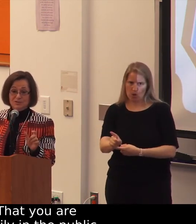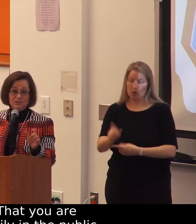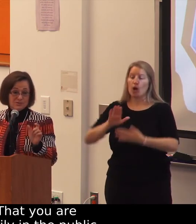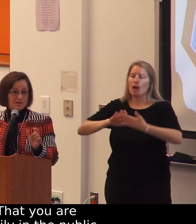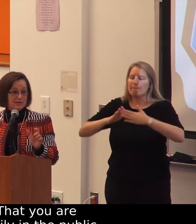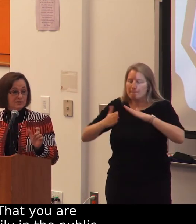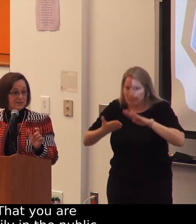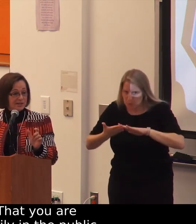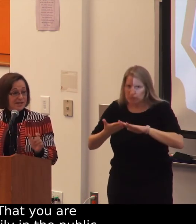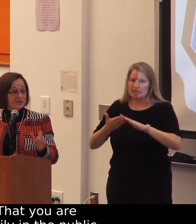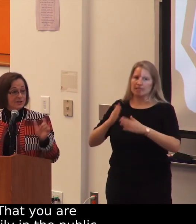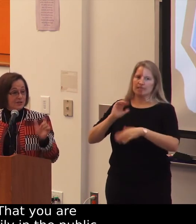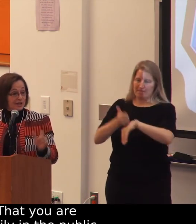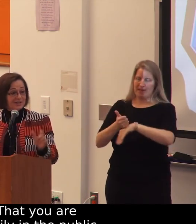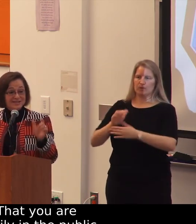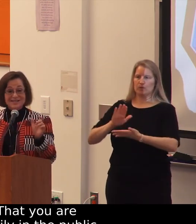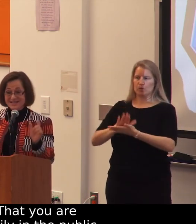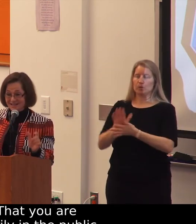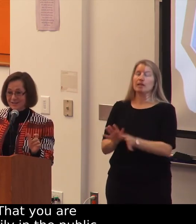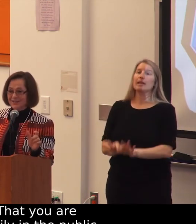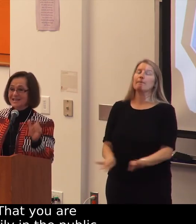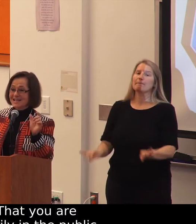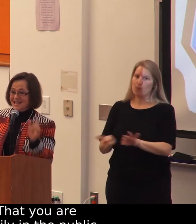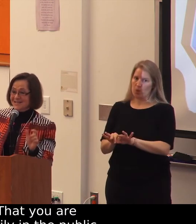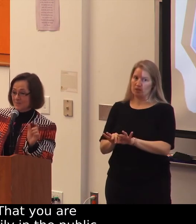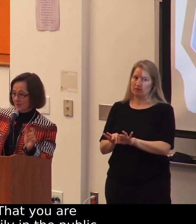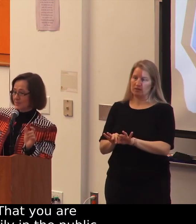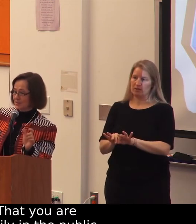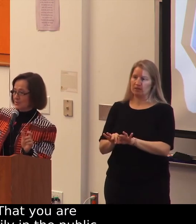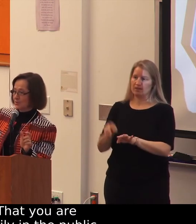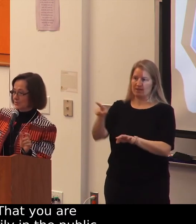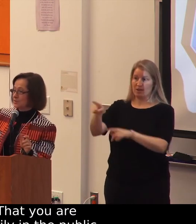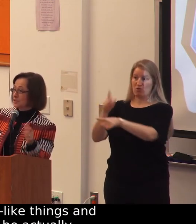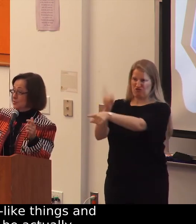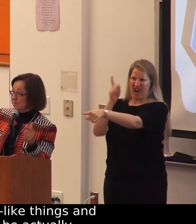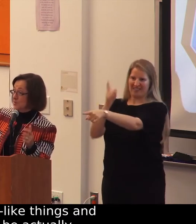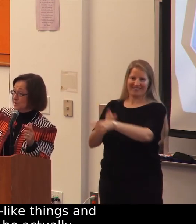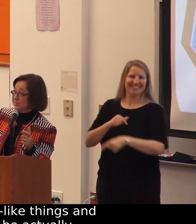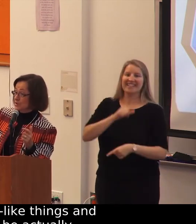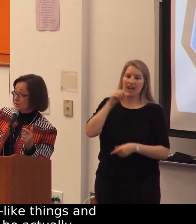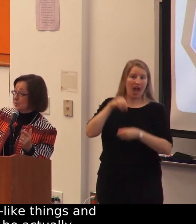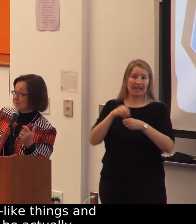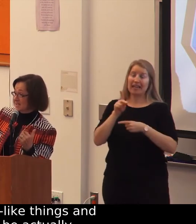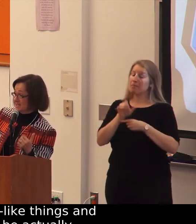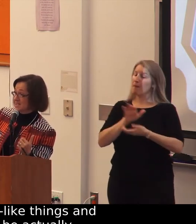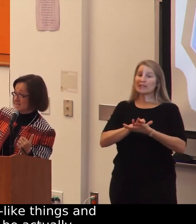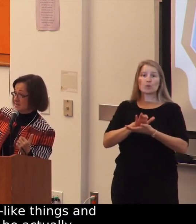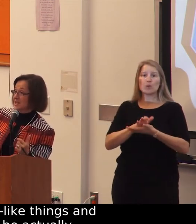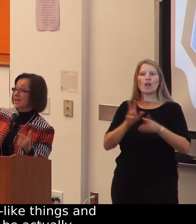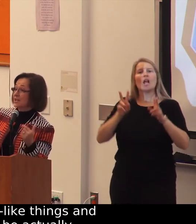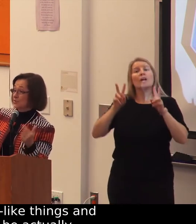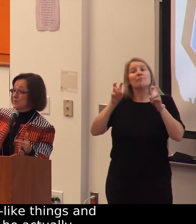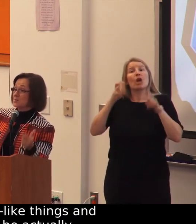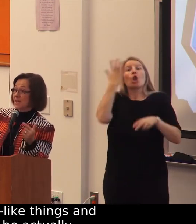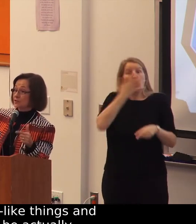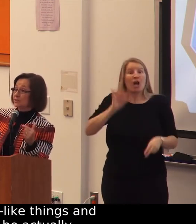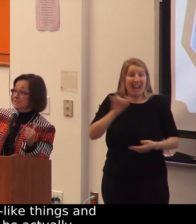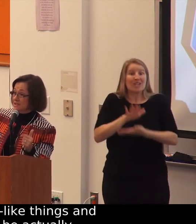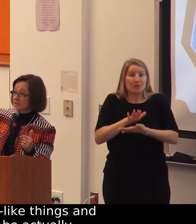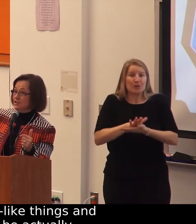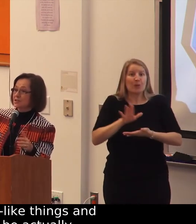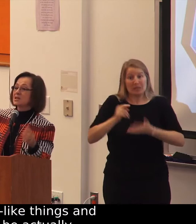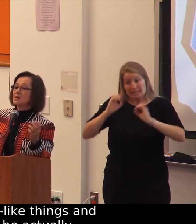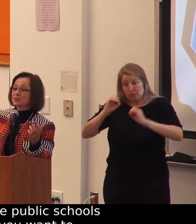community schools matters, right? That you're not necessarily in the public schools, that you may be doing school-like things, and you may be